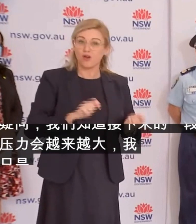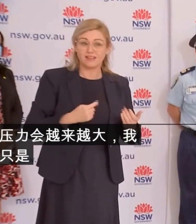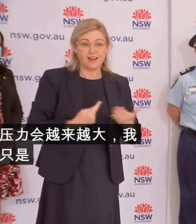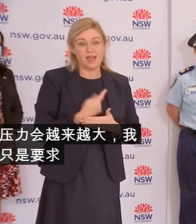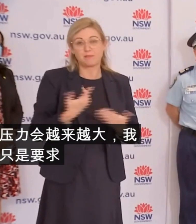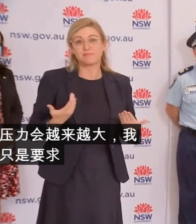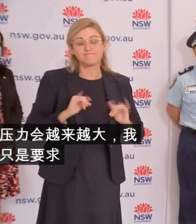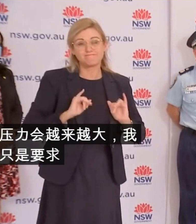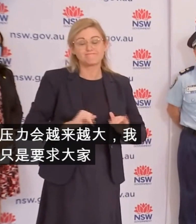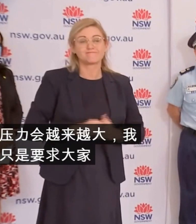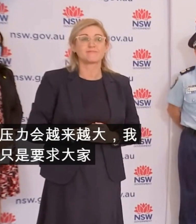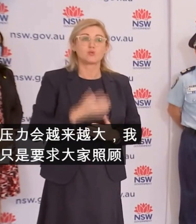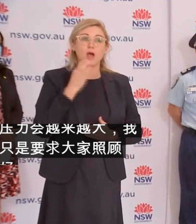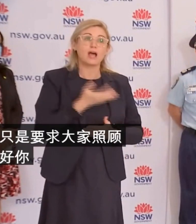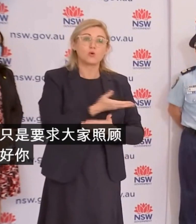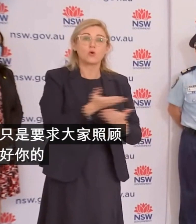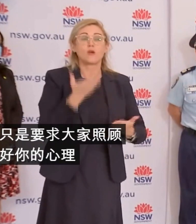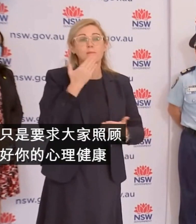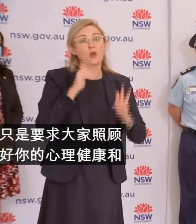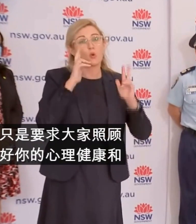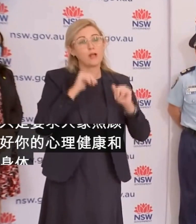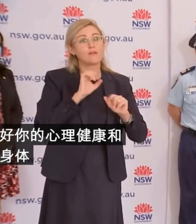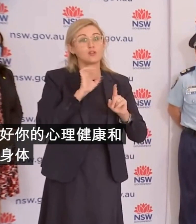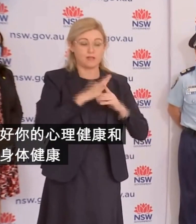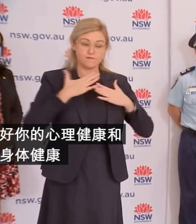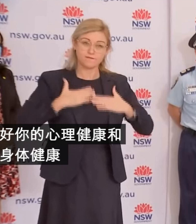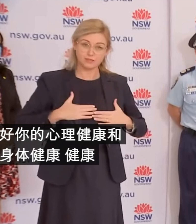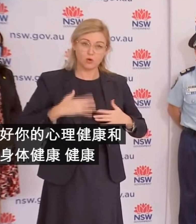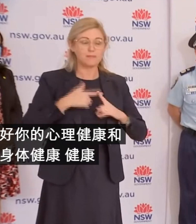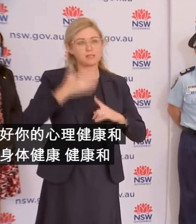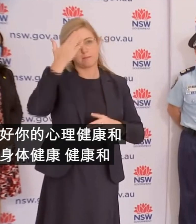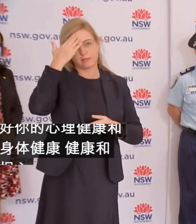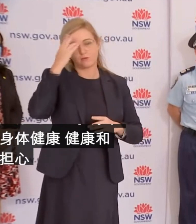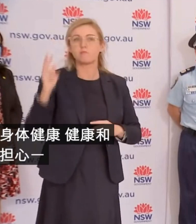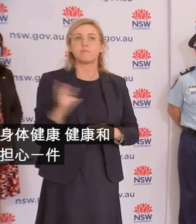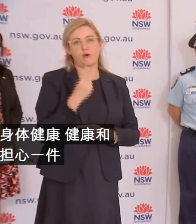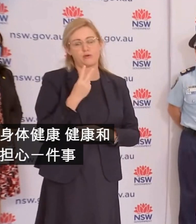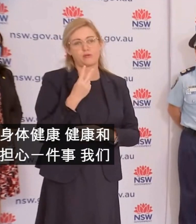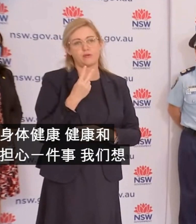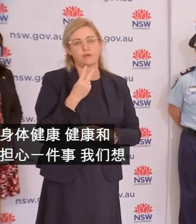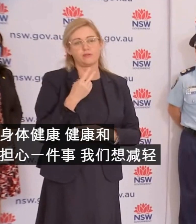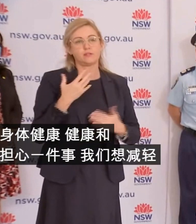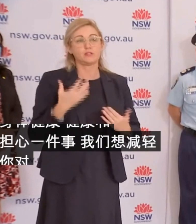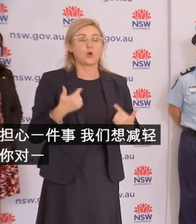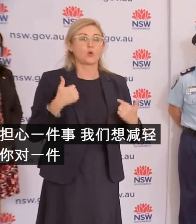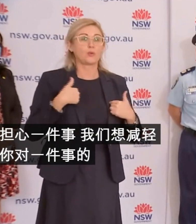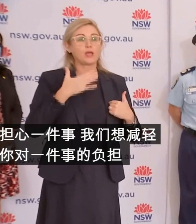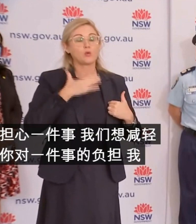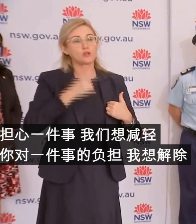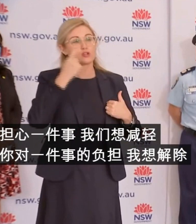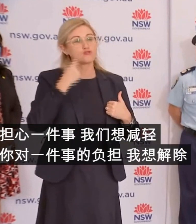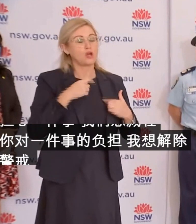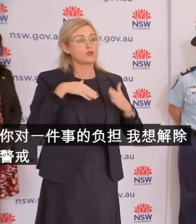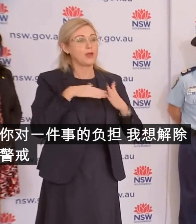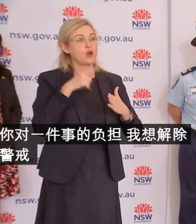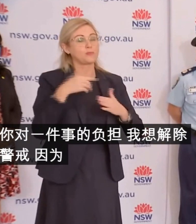stressful. And I just ask everybody to take care of your mental health as well as your physical health, as well as worrying about, well, one thing we want to lift your load on, one thing